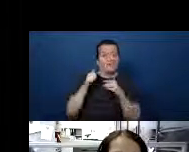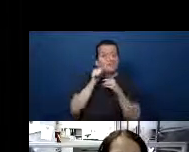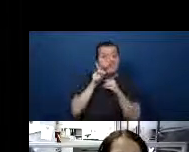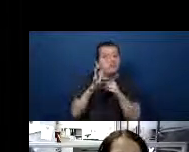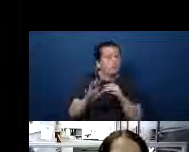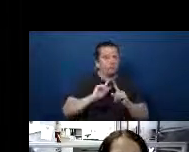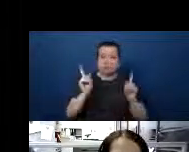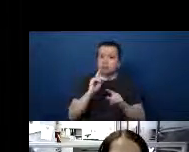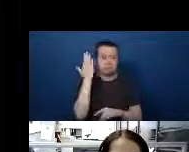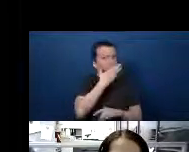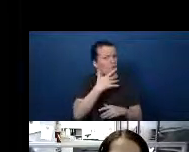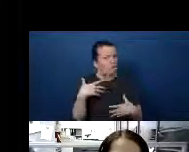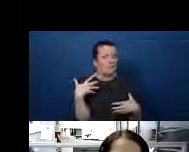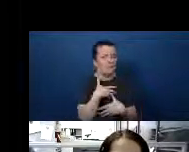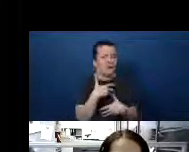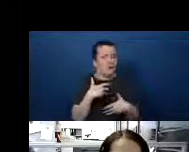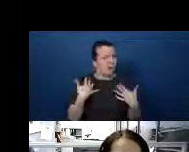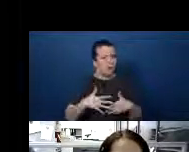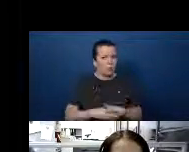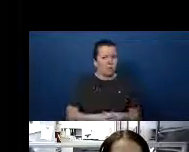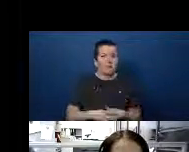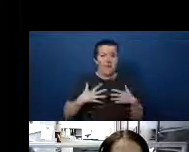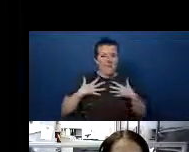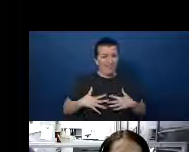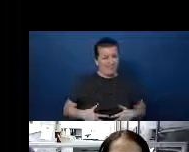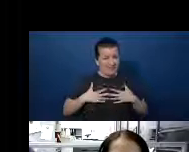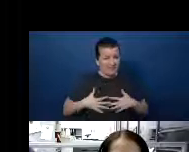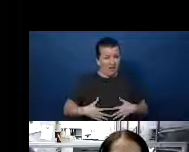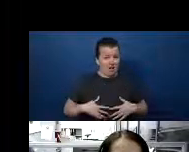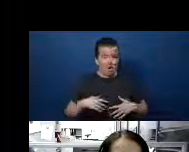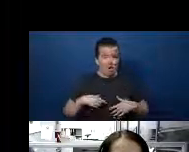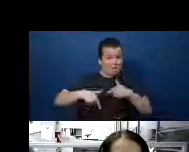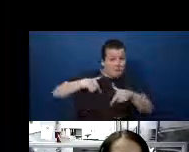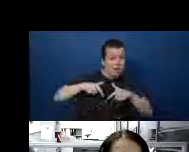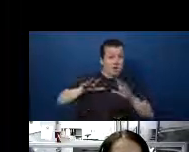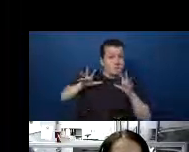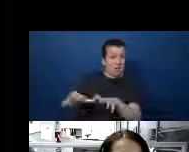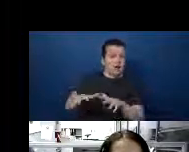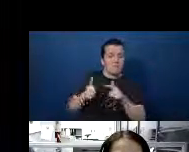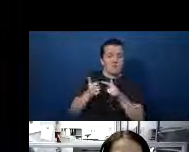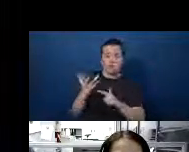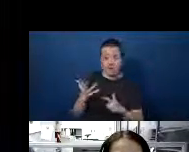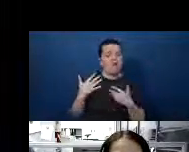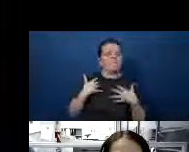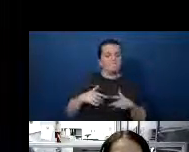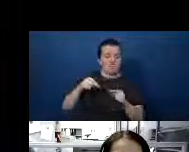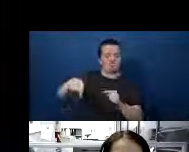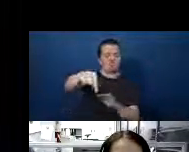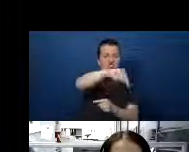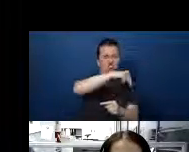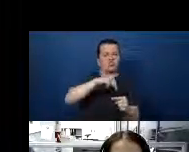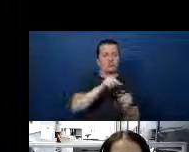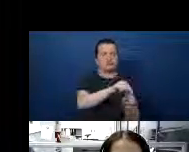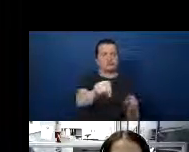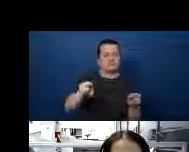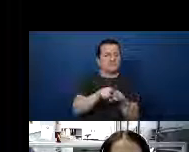Physical abuses as severe as what Jiao Yang experienced was not uncommon among group members. Disabled students were